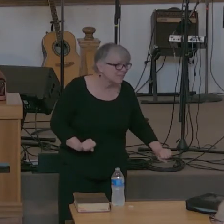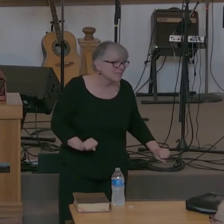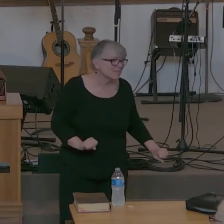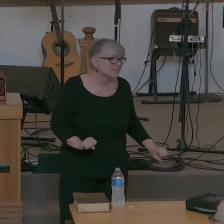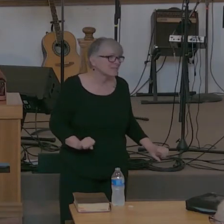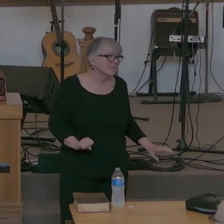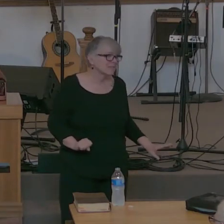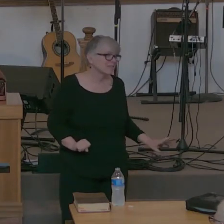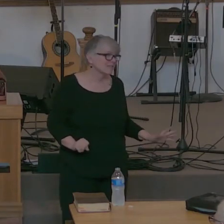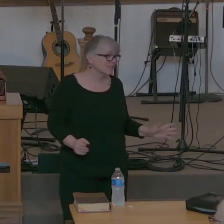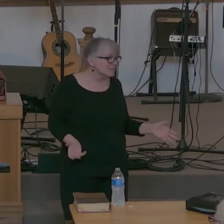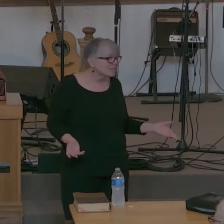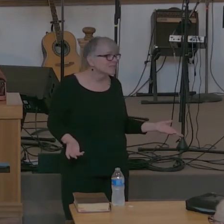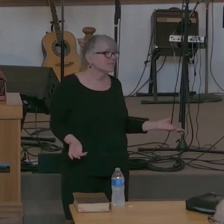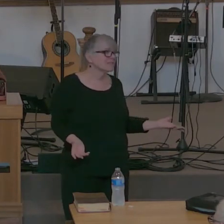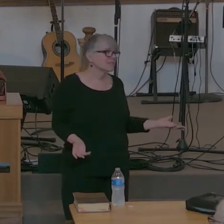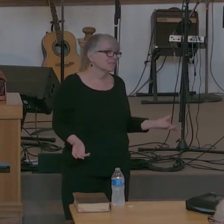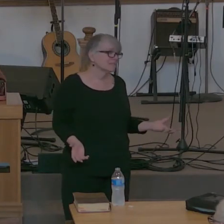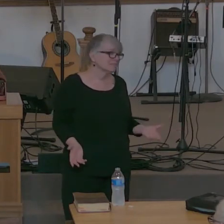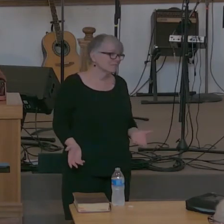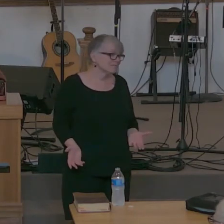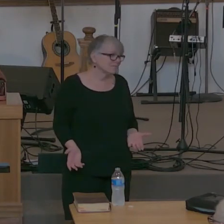And